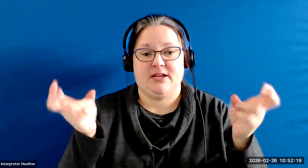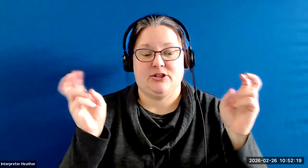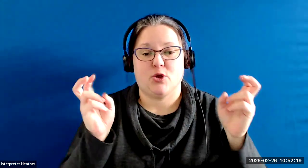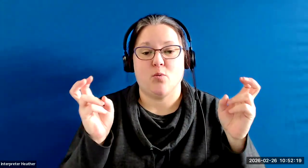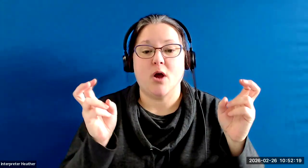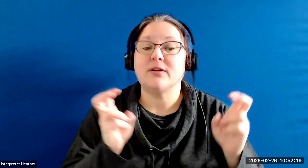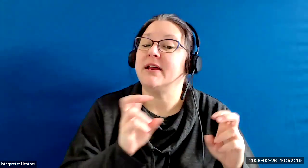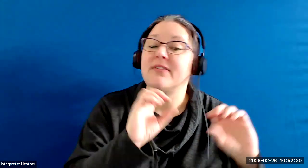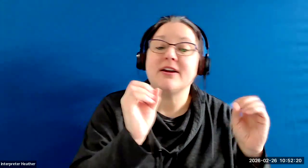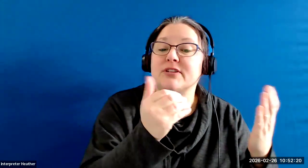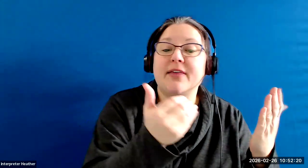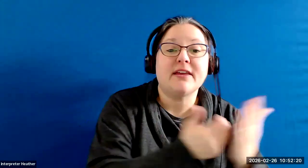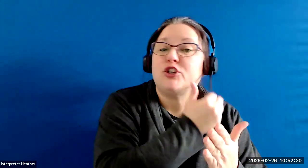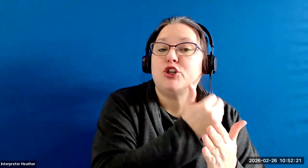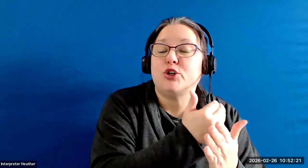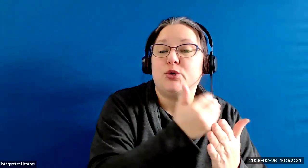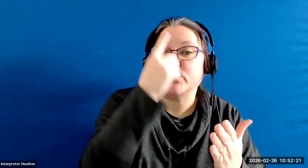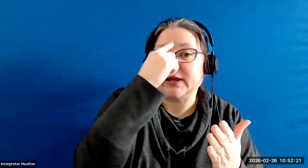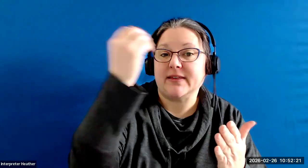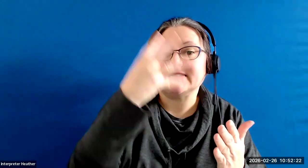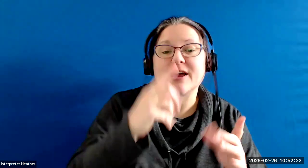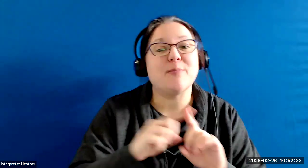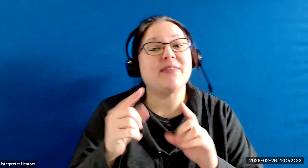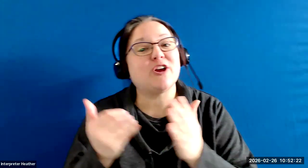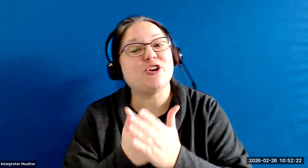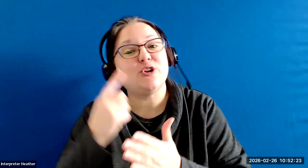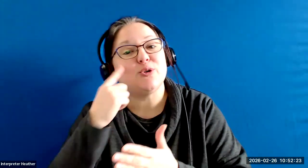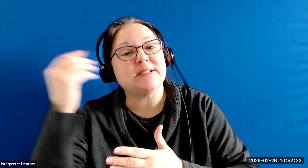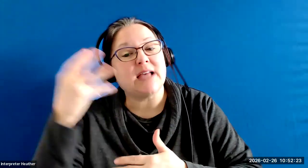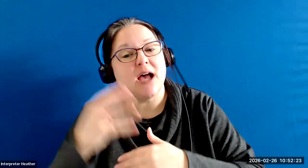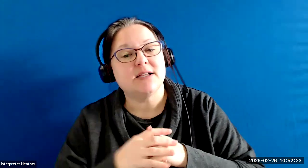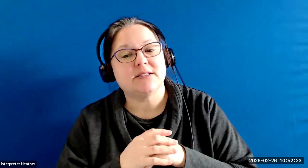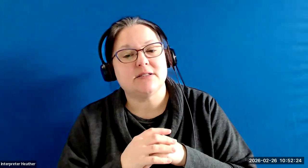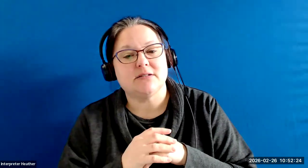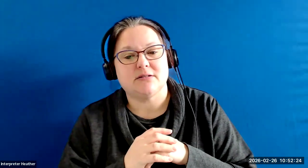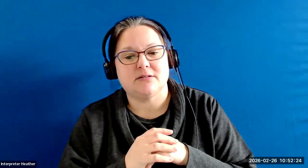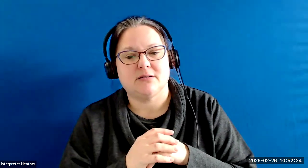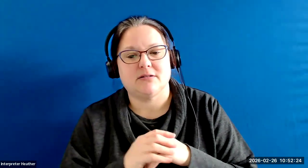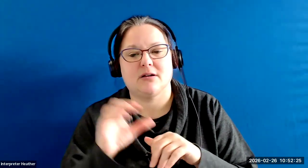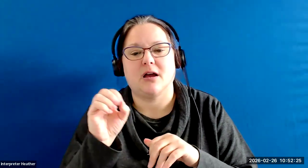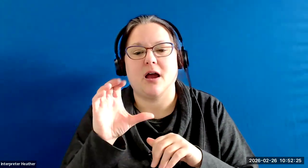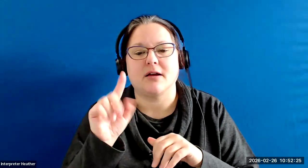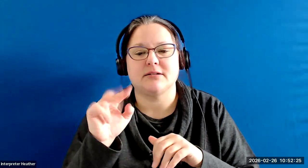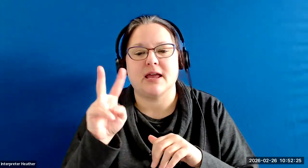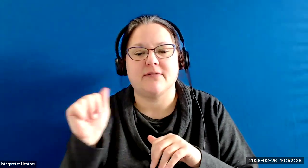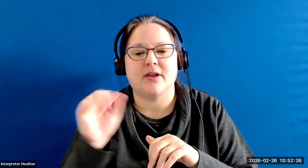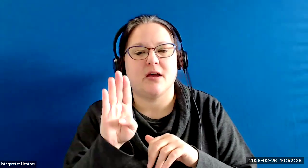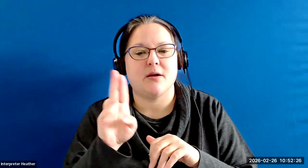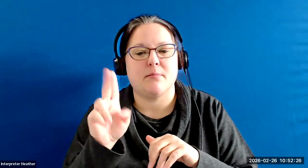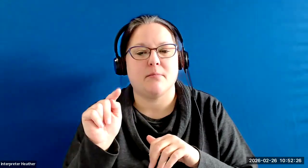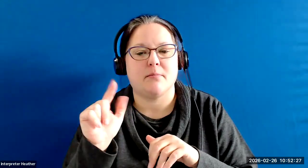there's nothing new under the sun, but there are new suns by Octavia